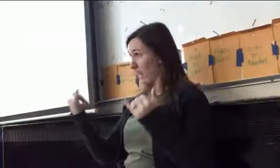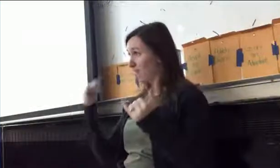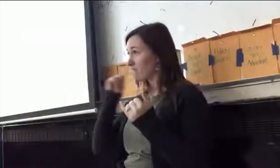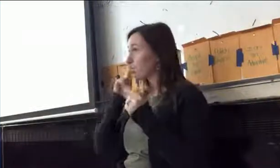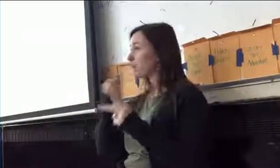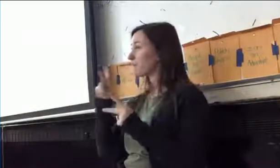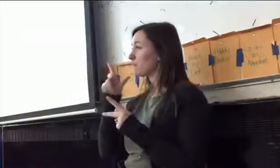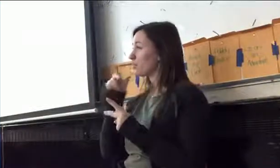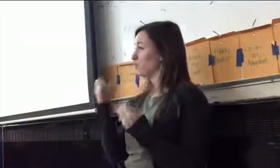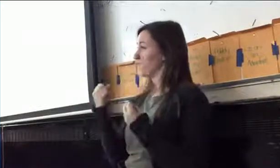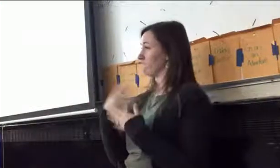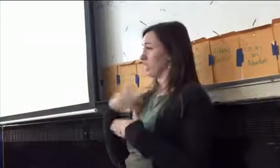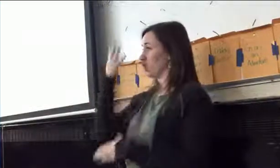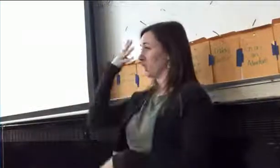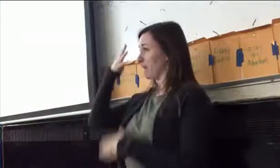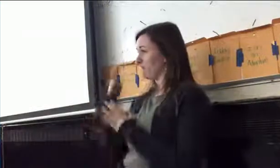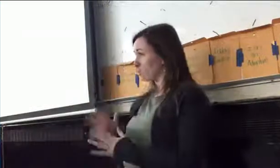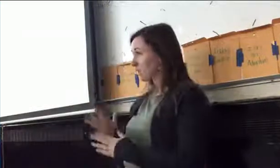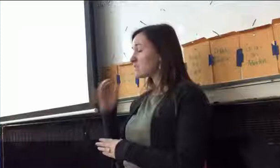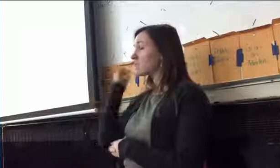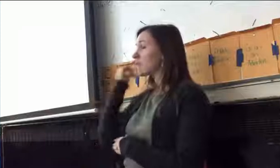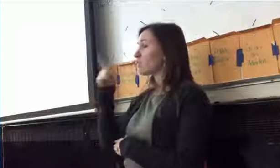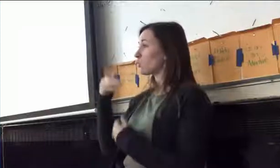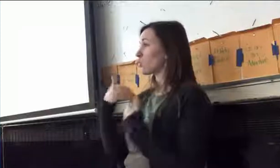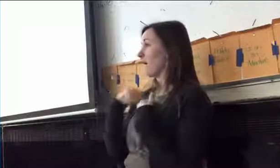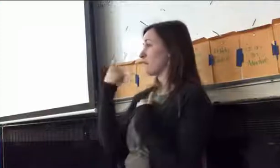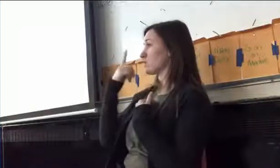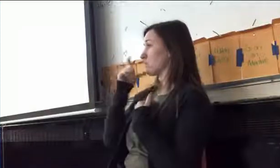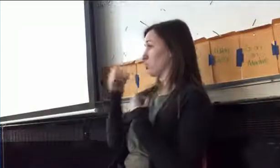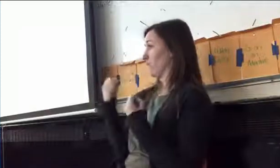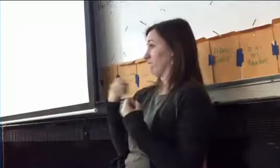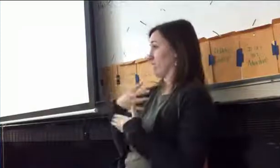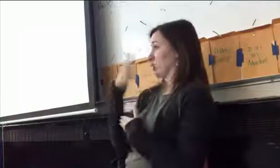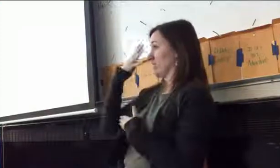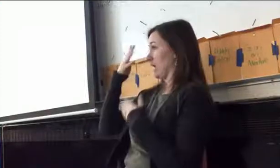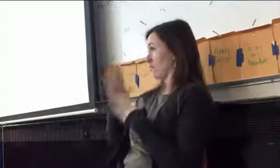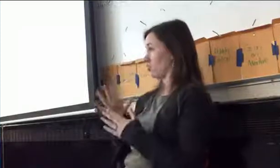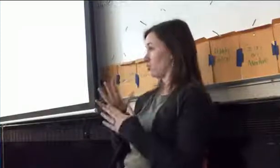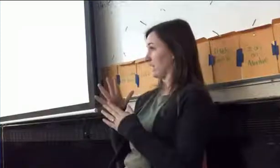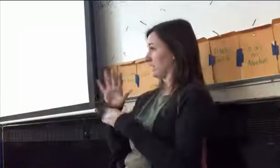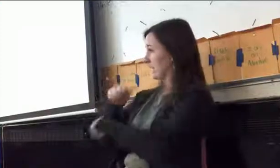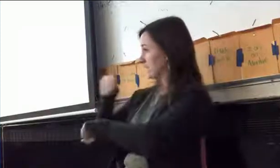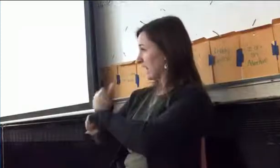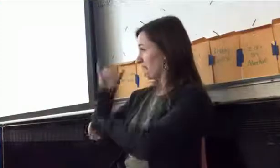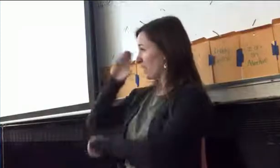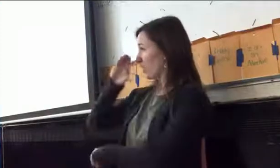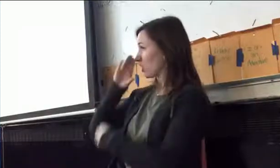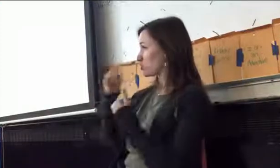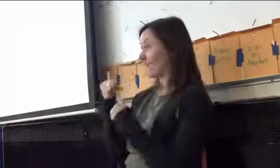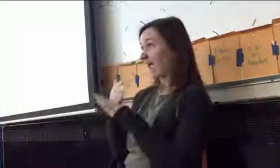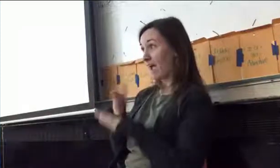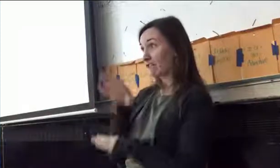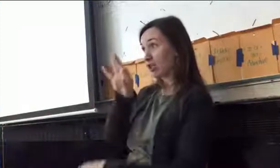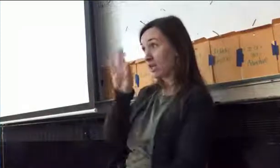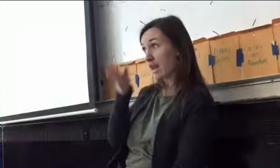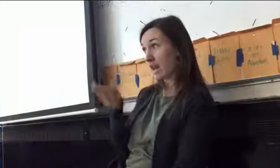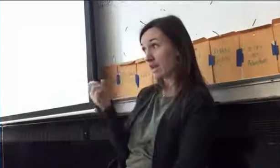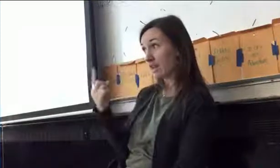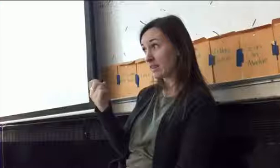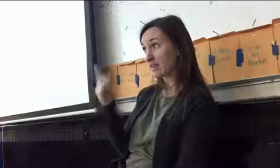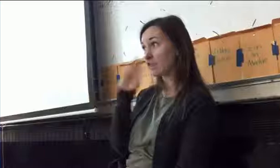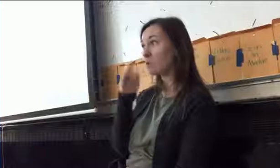people of fear of immigrants, if you were to have somebody with a fear of immigrants create this pot today, after 9/11, it would say things